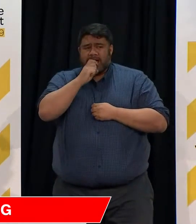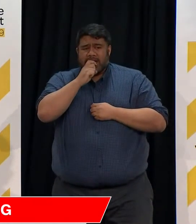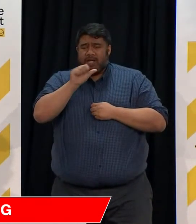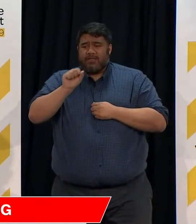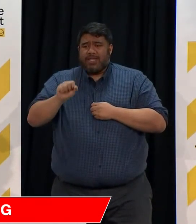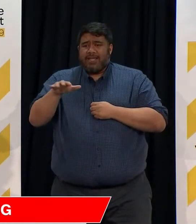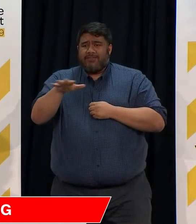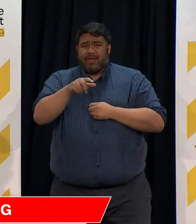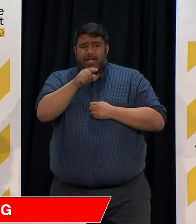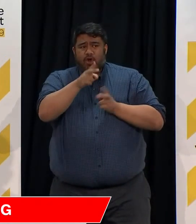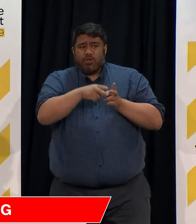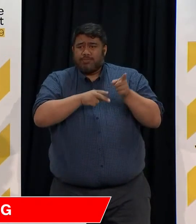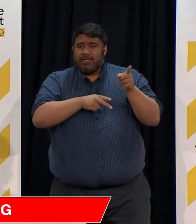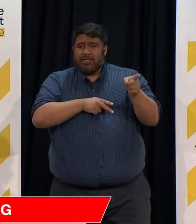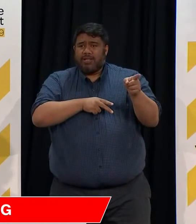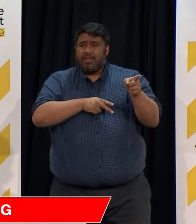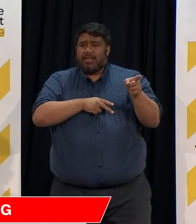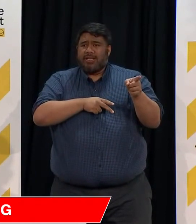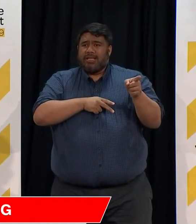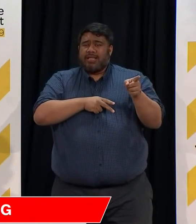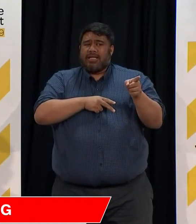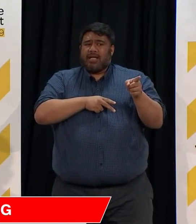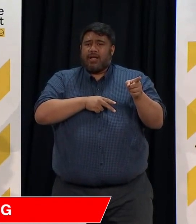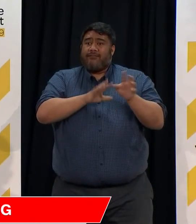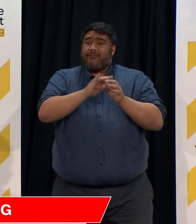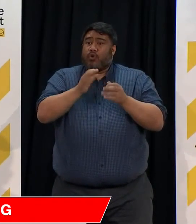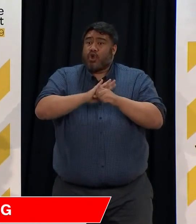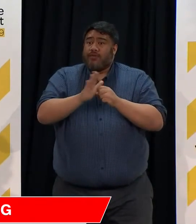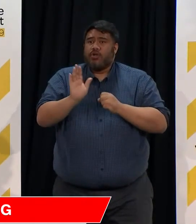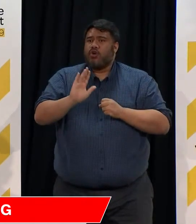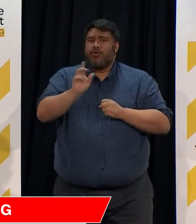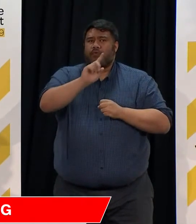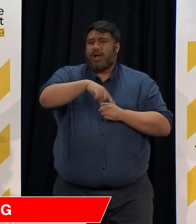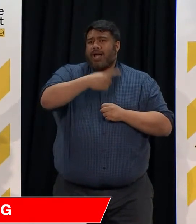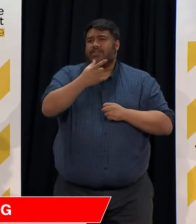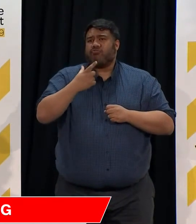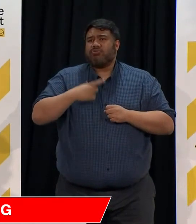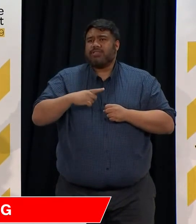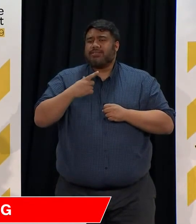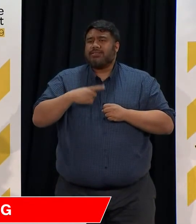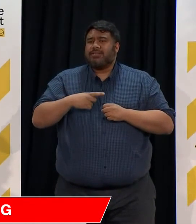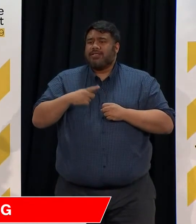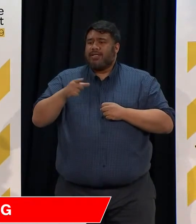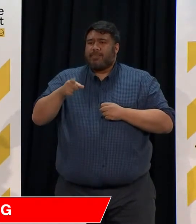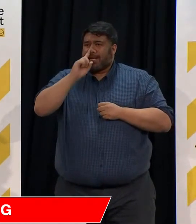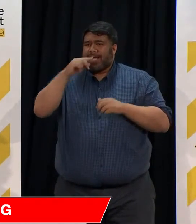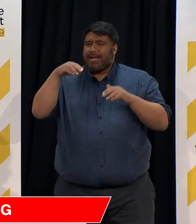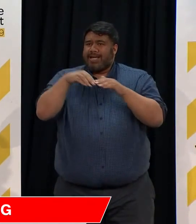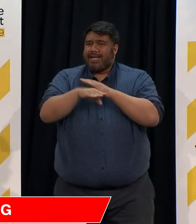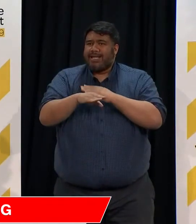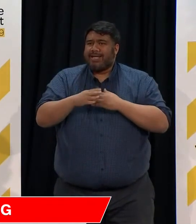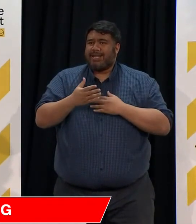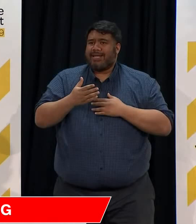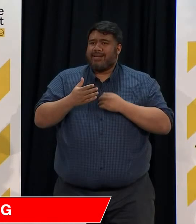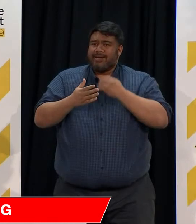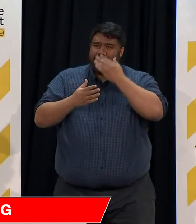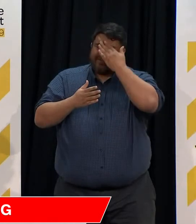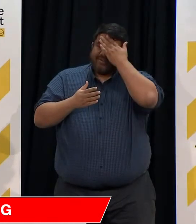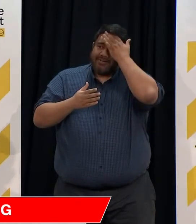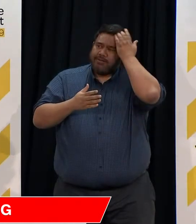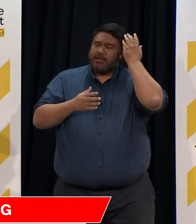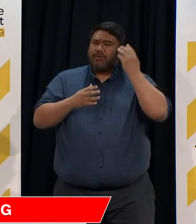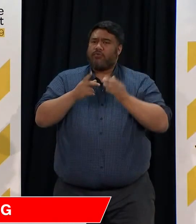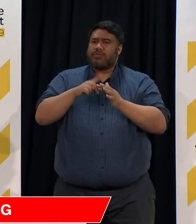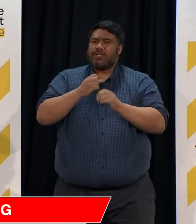in hospital because of a COVID-related matter, it's a separate sort of health matter, but the person has dementia? I've had